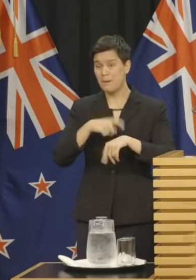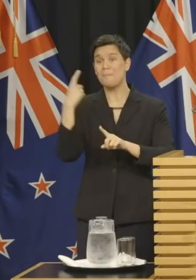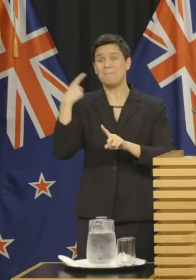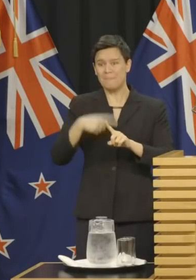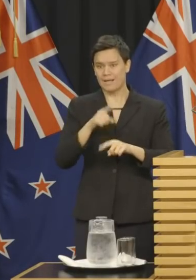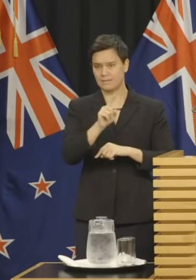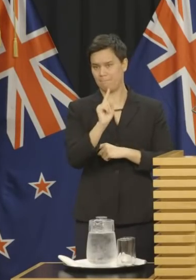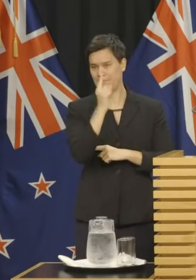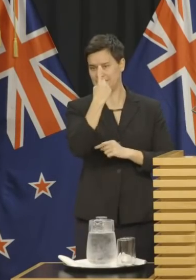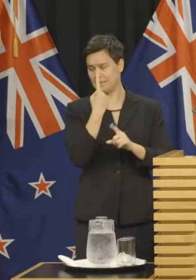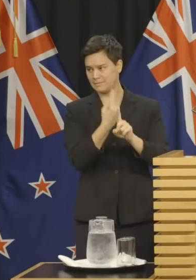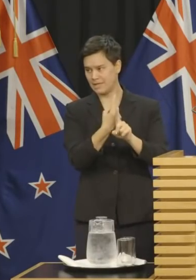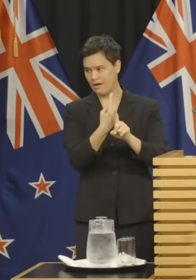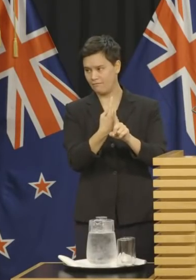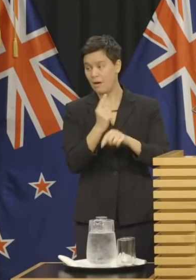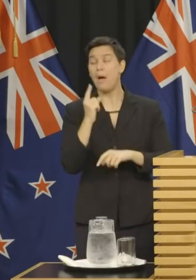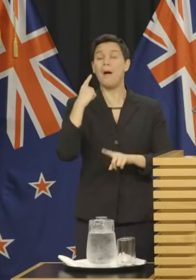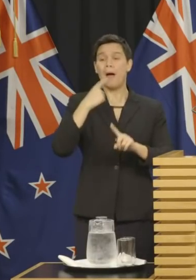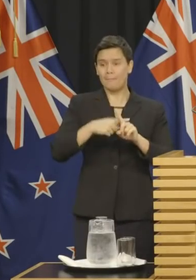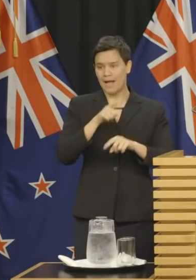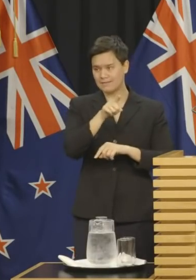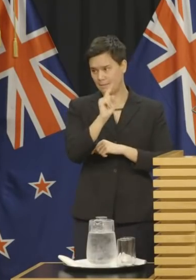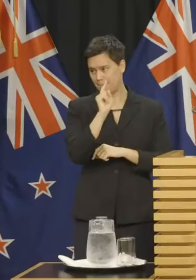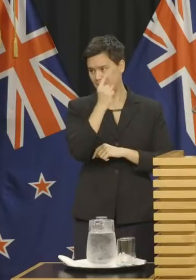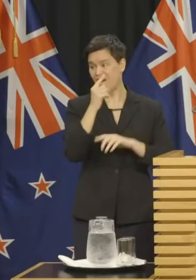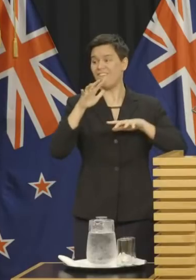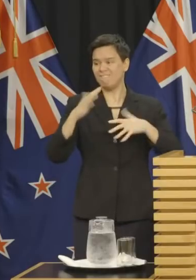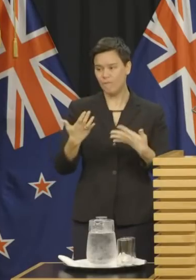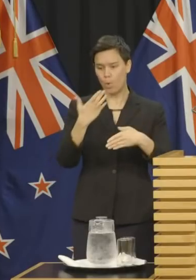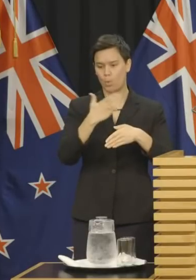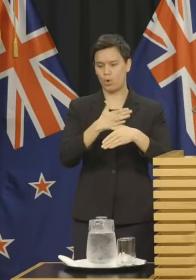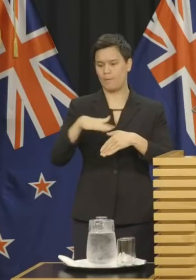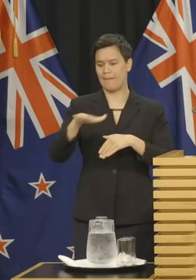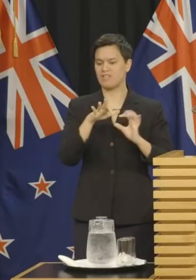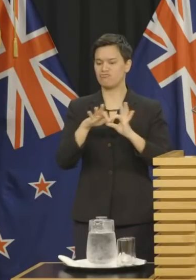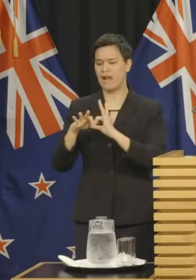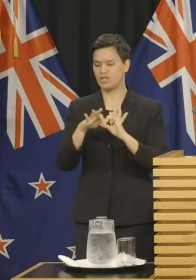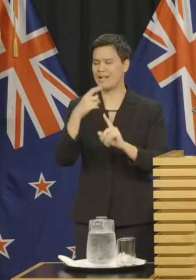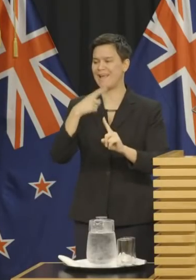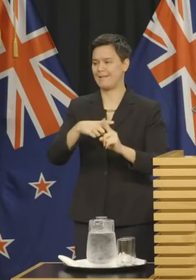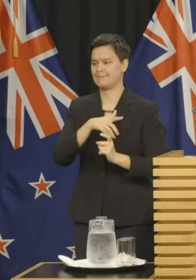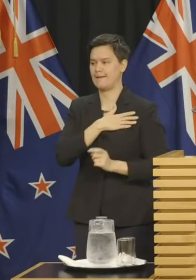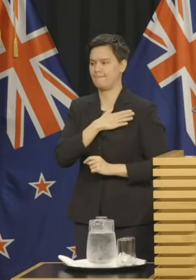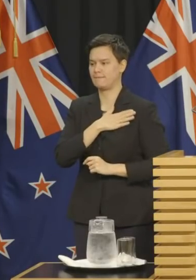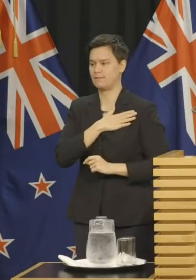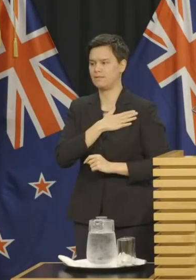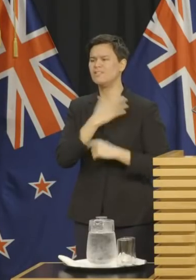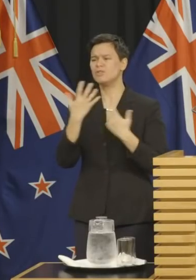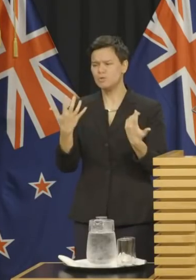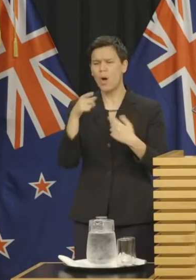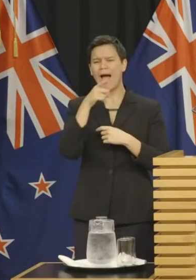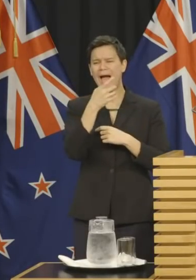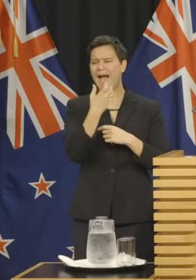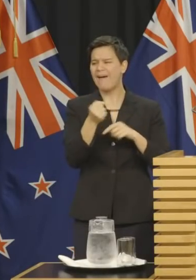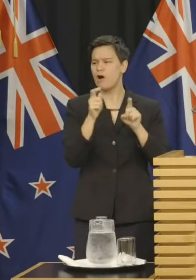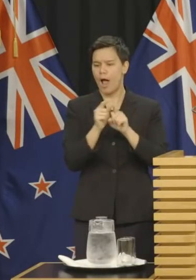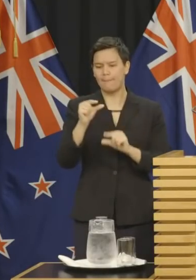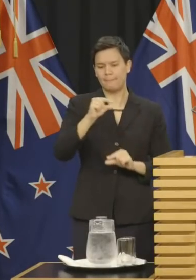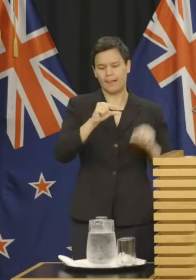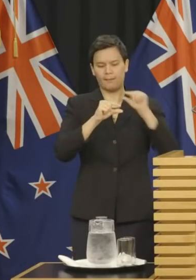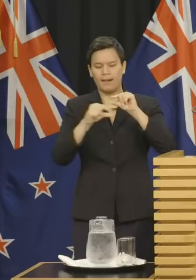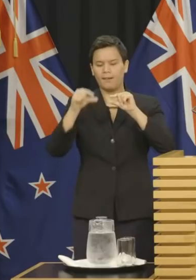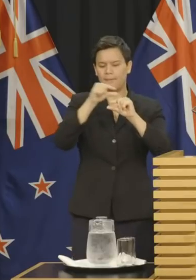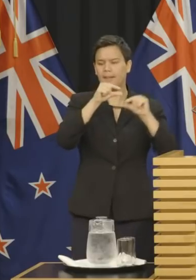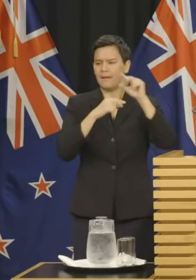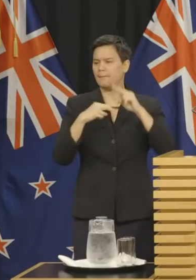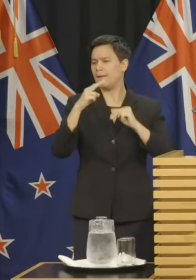our Minister for Workplace Relations and Safety. So a series of circumstances here that have led to this decision. I don't want to get drawn